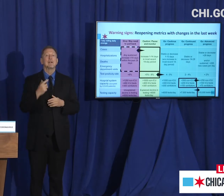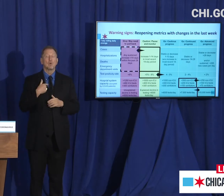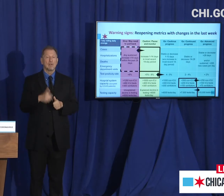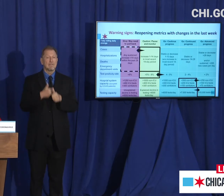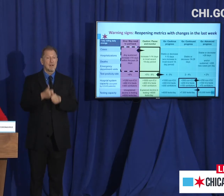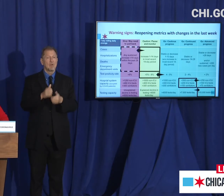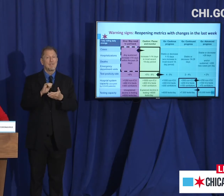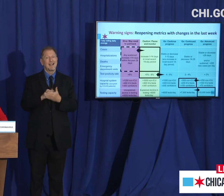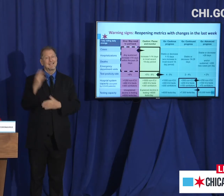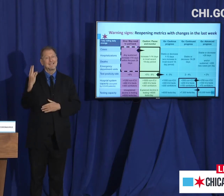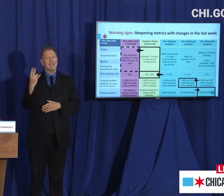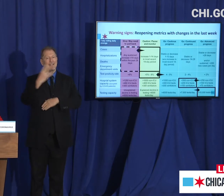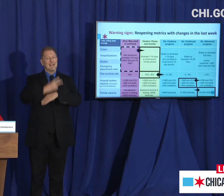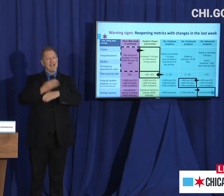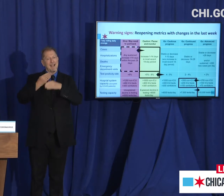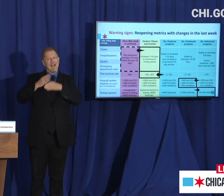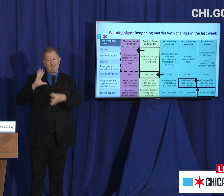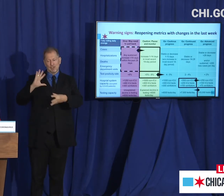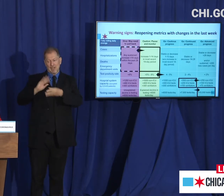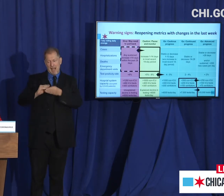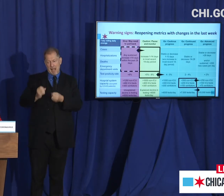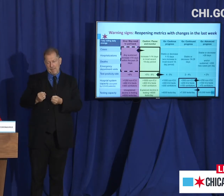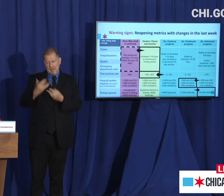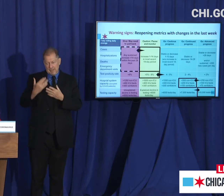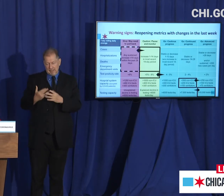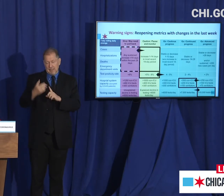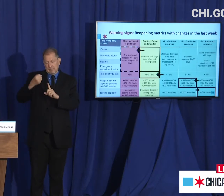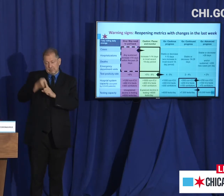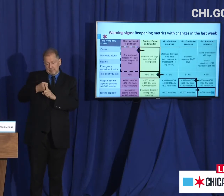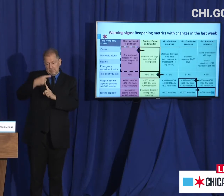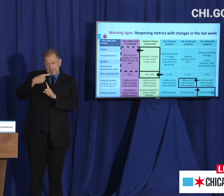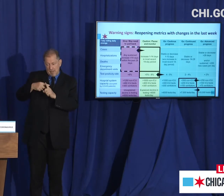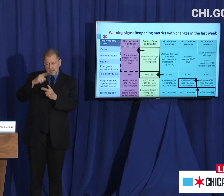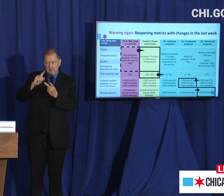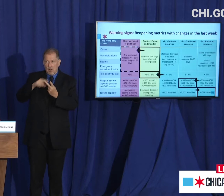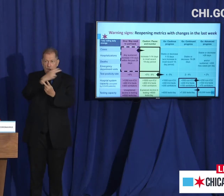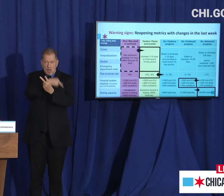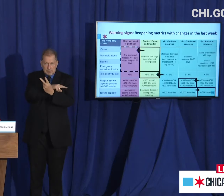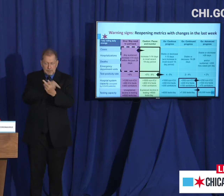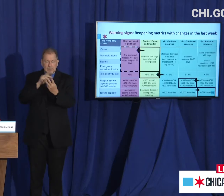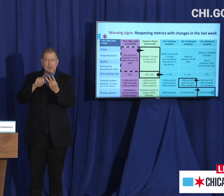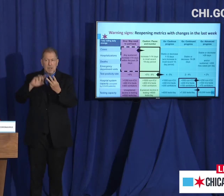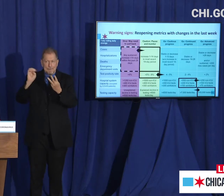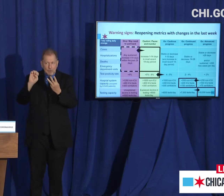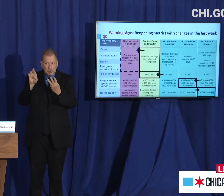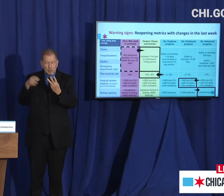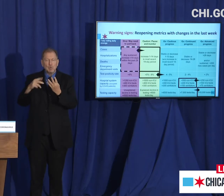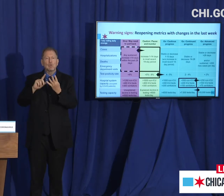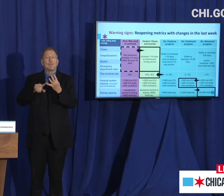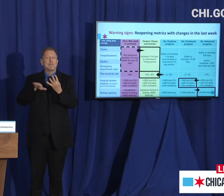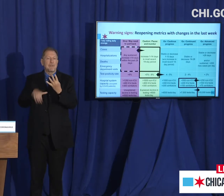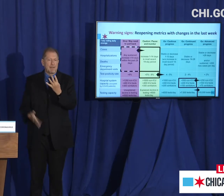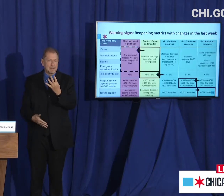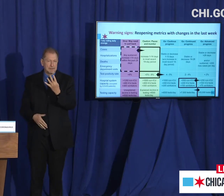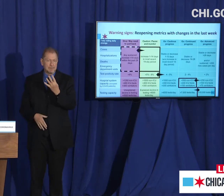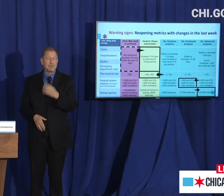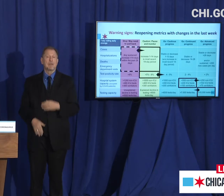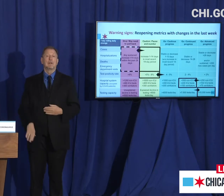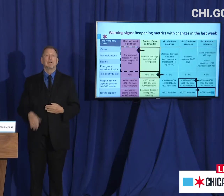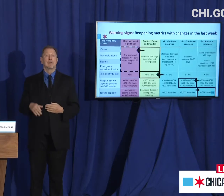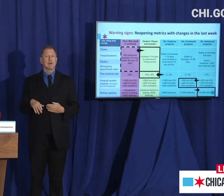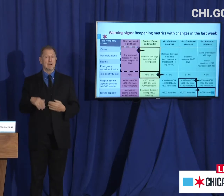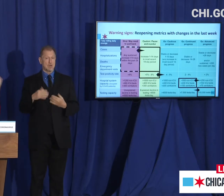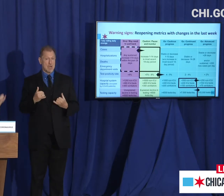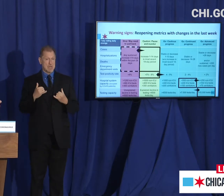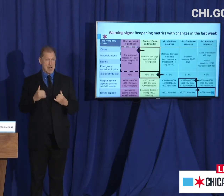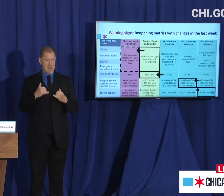rolling average: cases, hospitalizations, deaths, and emergency department visits. Right now, we are actually